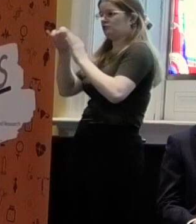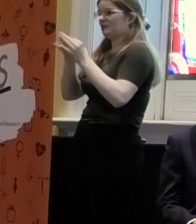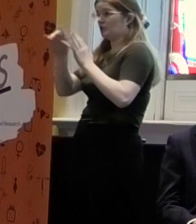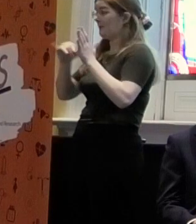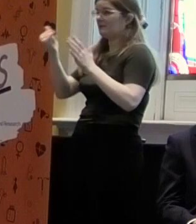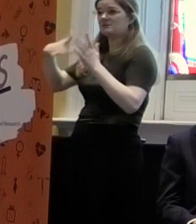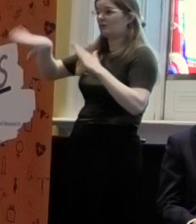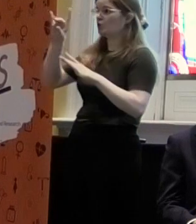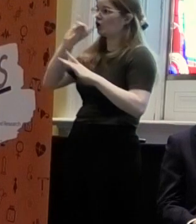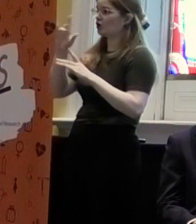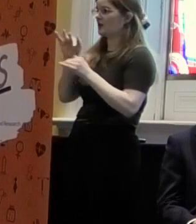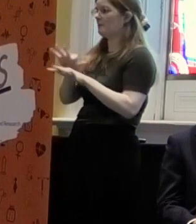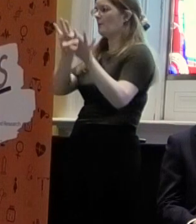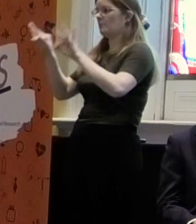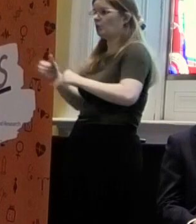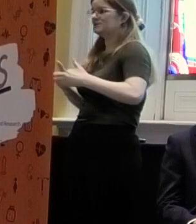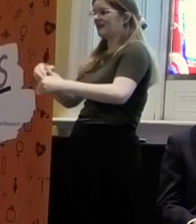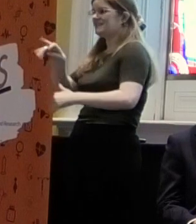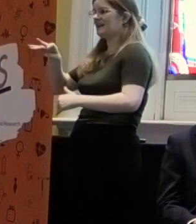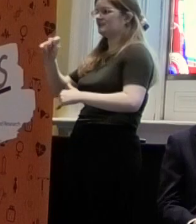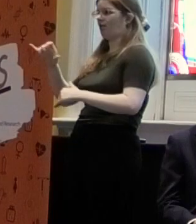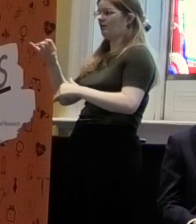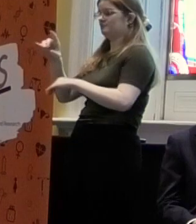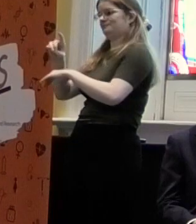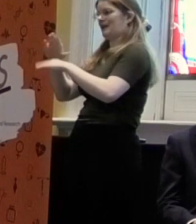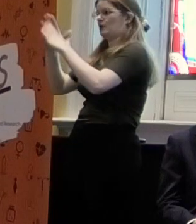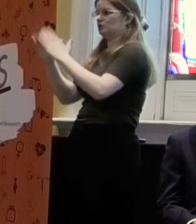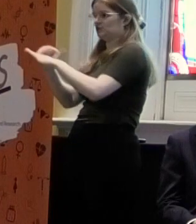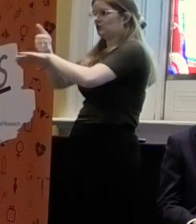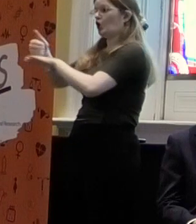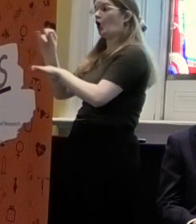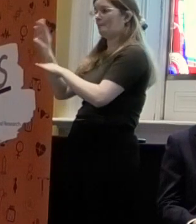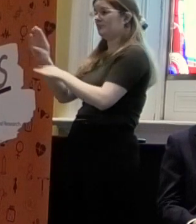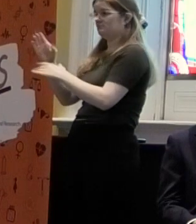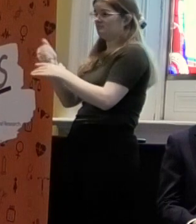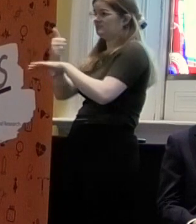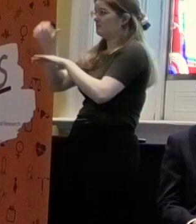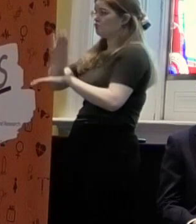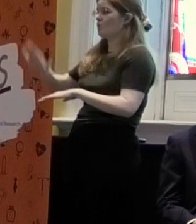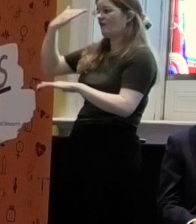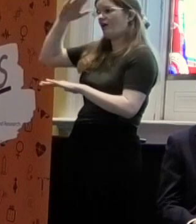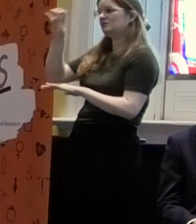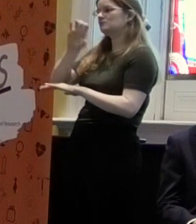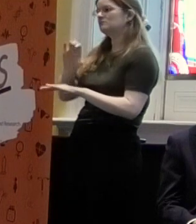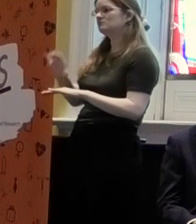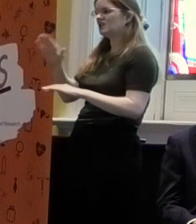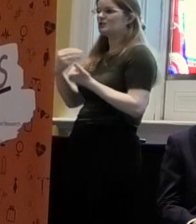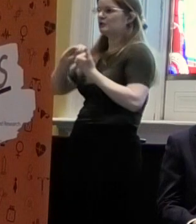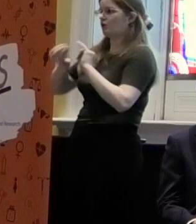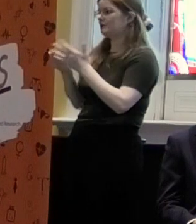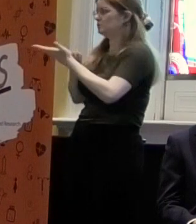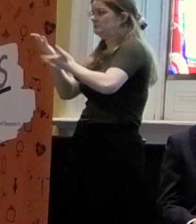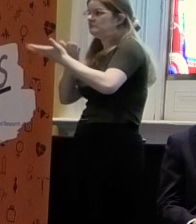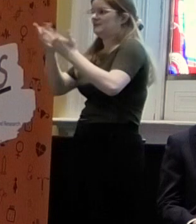about, postnatal hubs being rolled out in various regions across the country. So trying to engage with